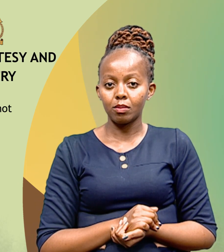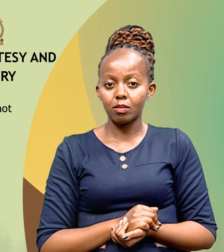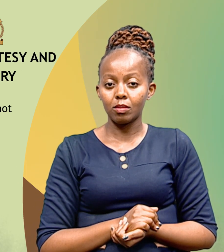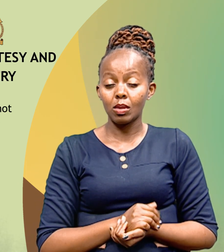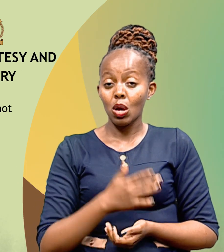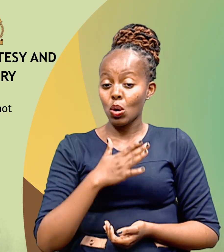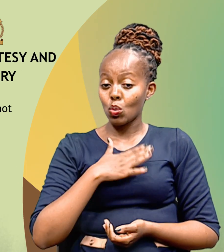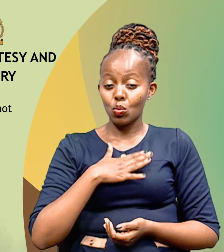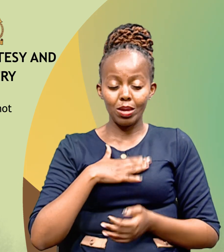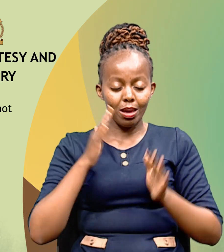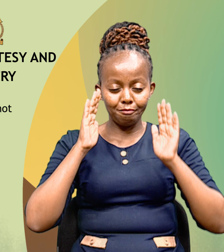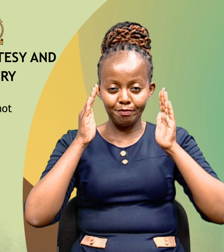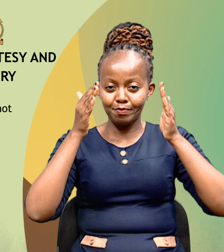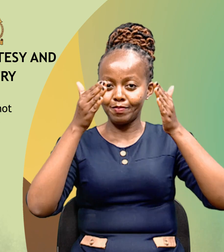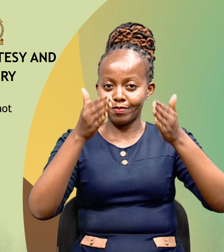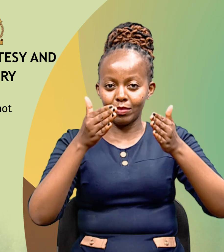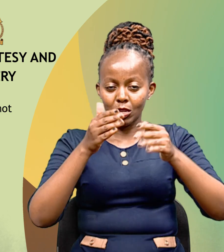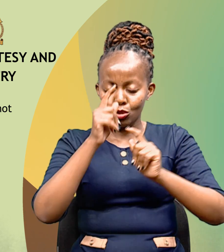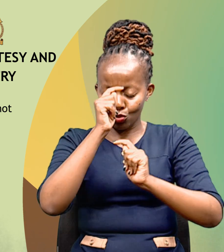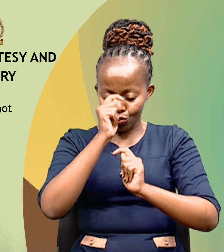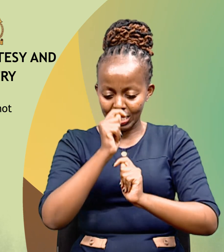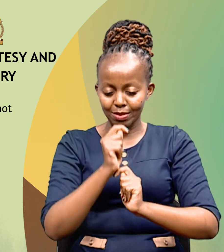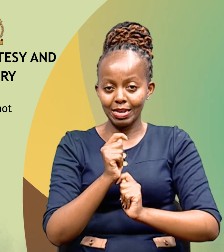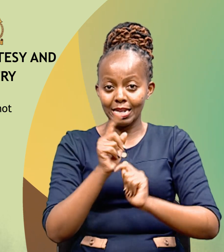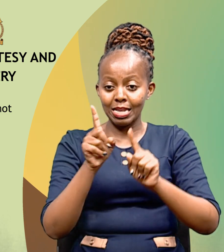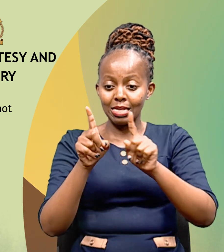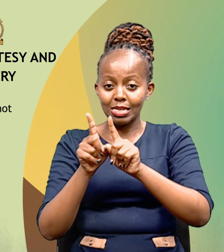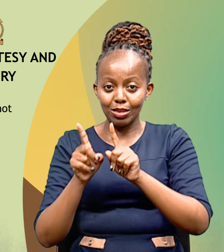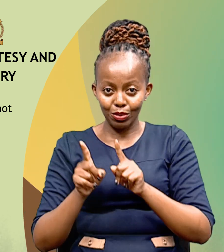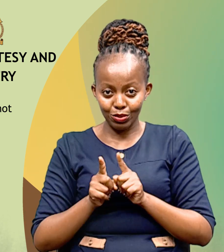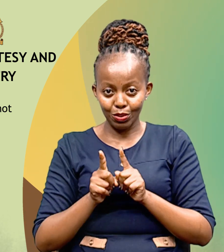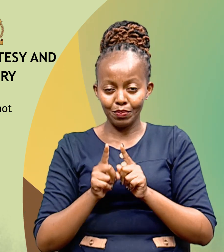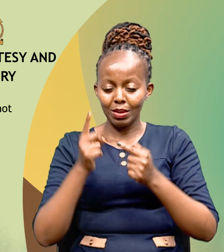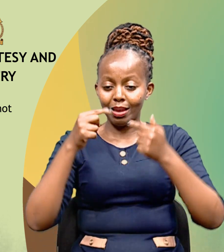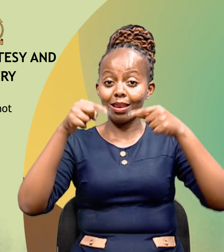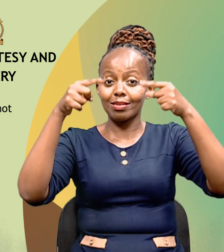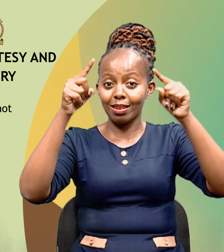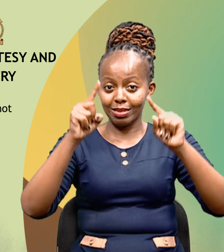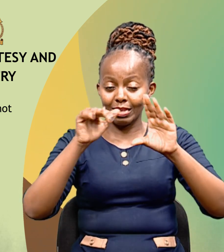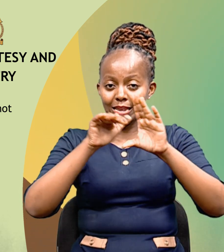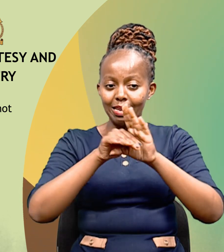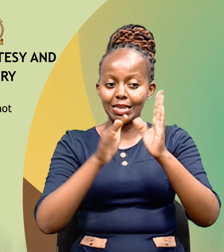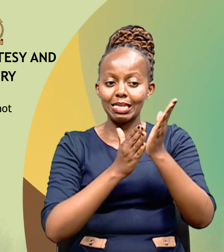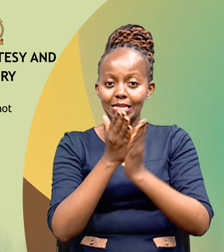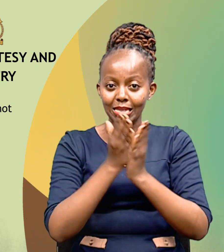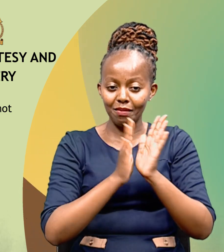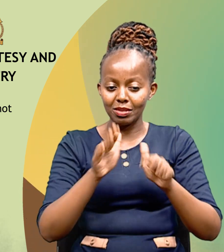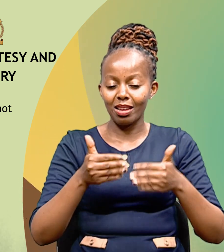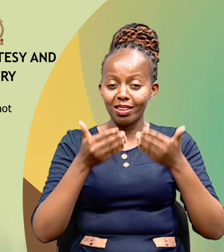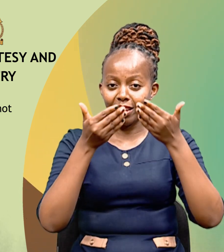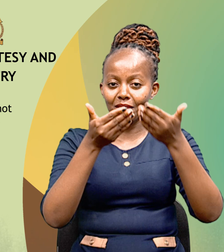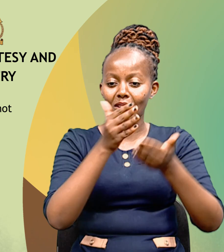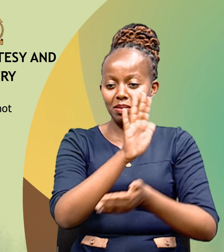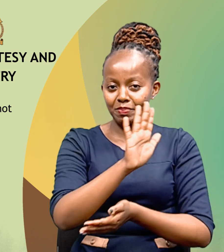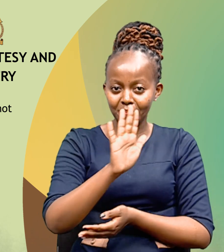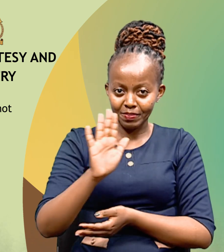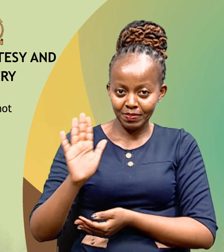We are committed to courtesy and excellence in service delivery.